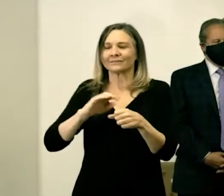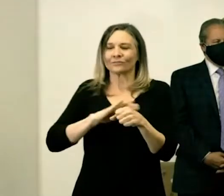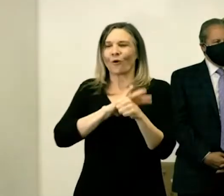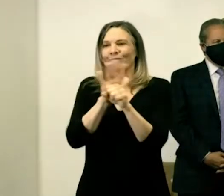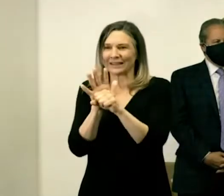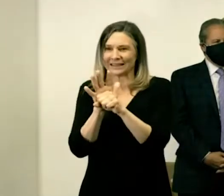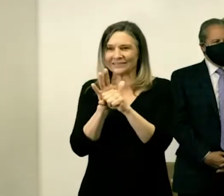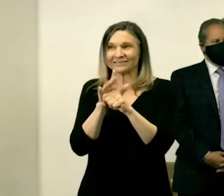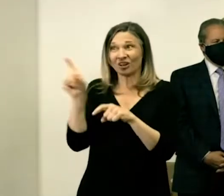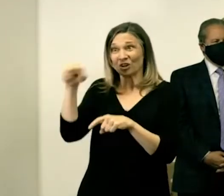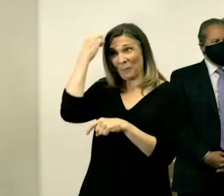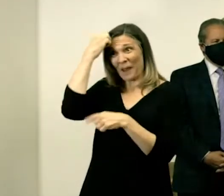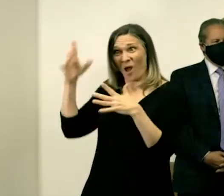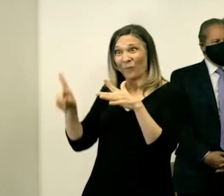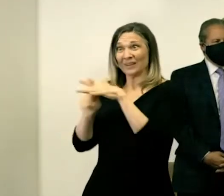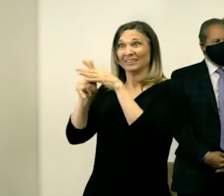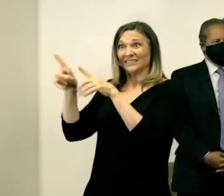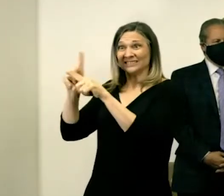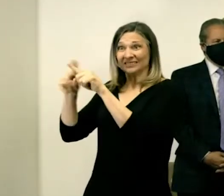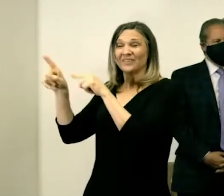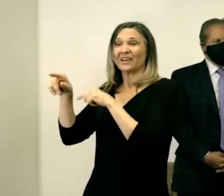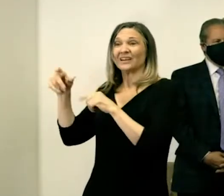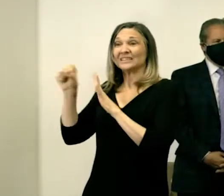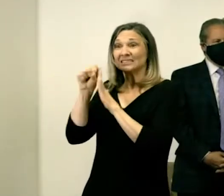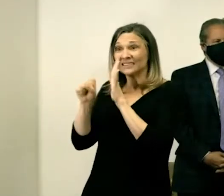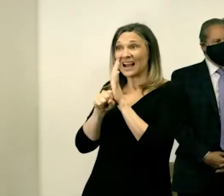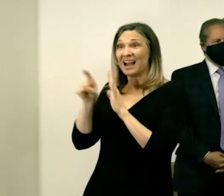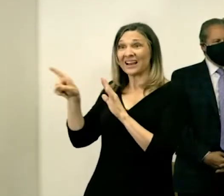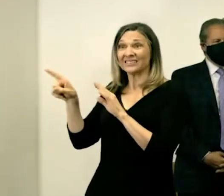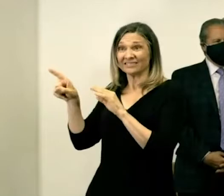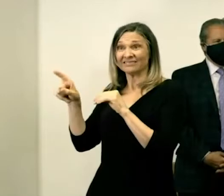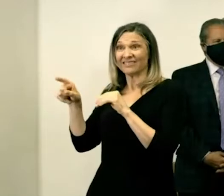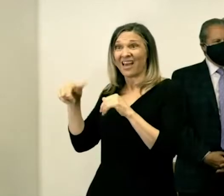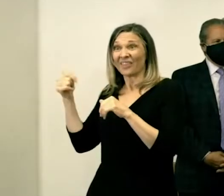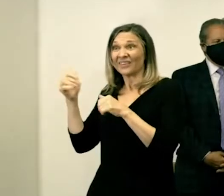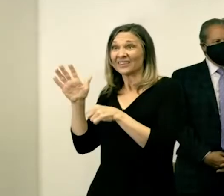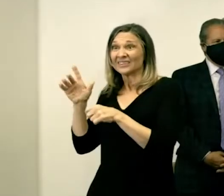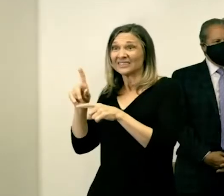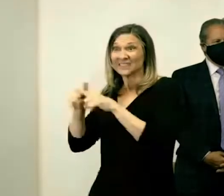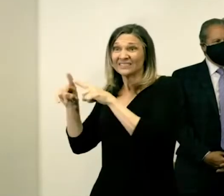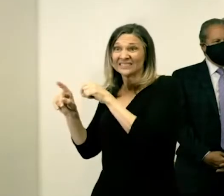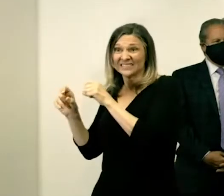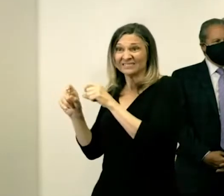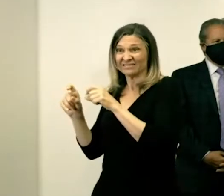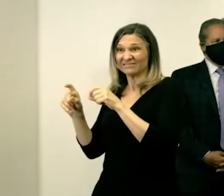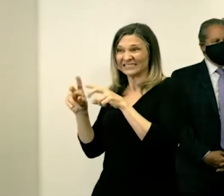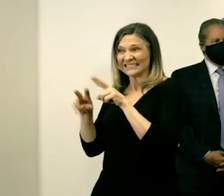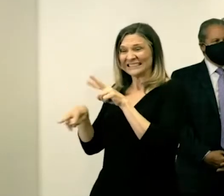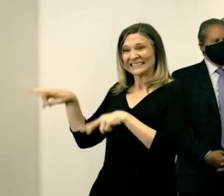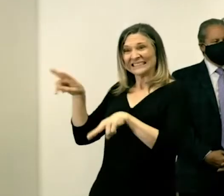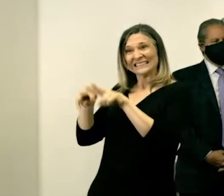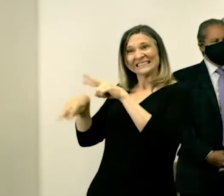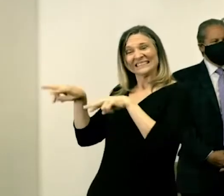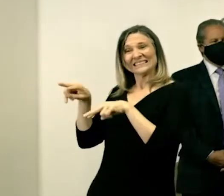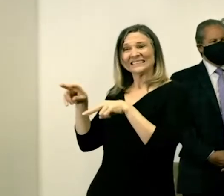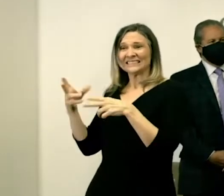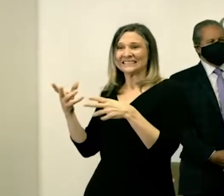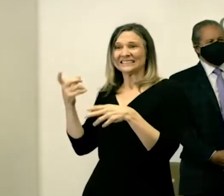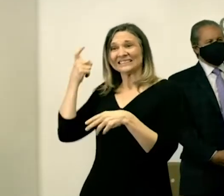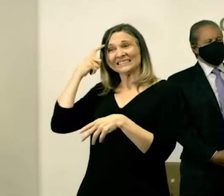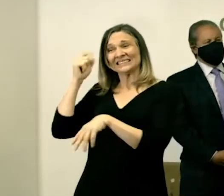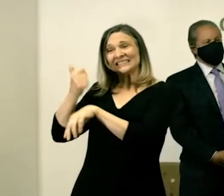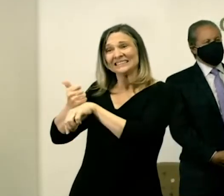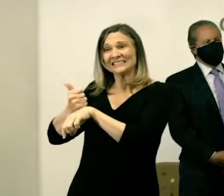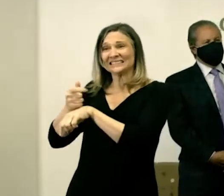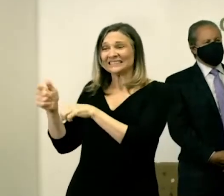happening in other parts of the state, of the country, and other states in this country, and mindful that we need to do all of this